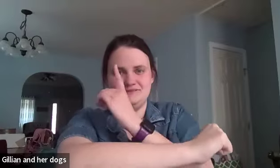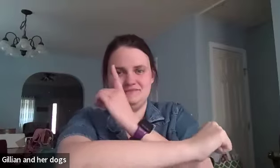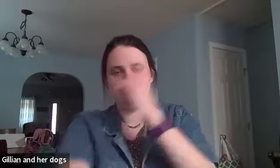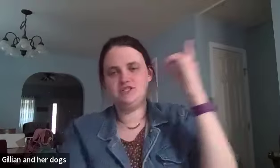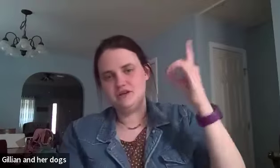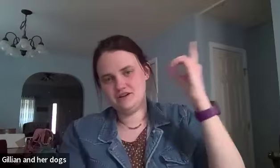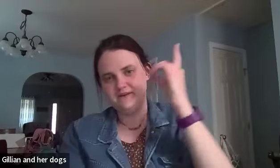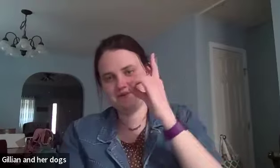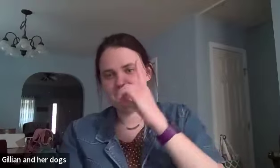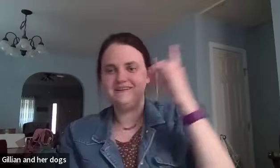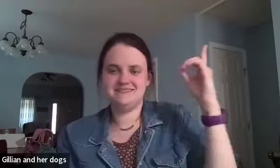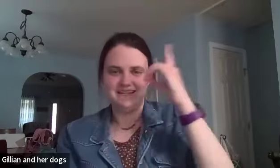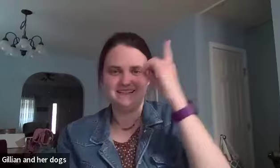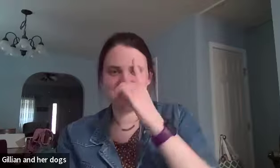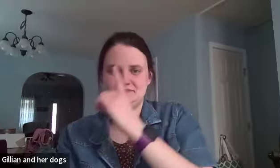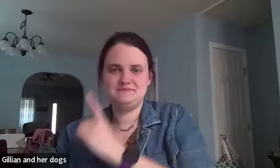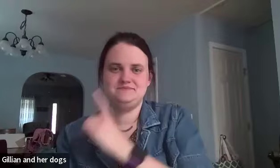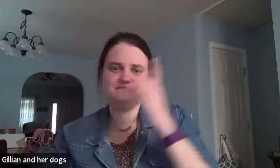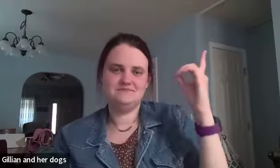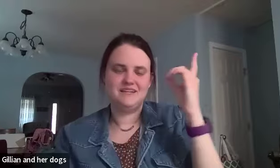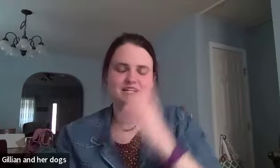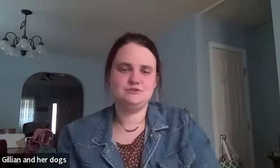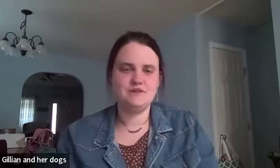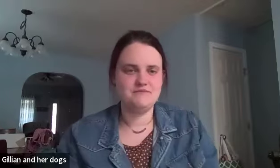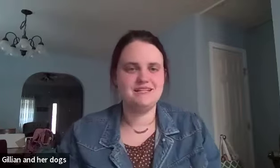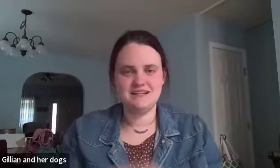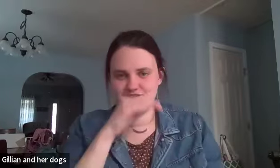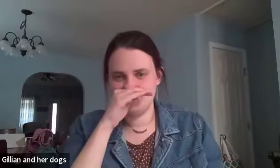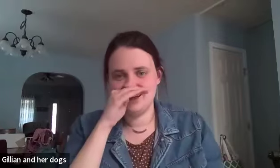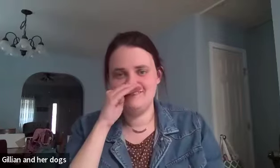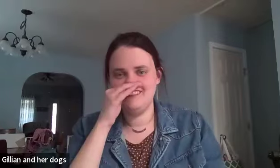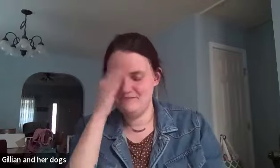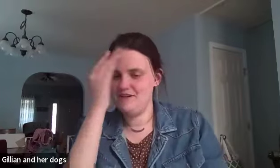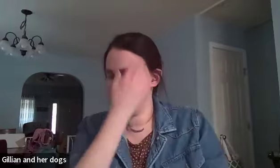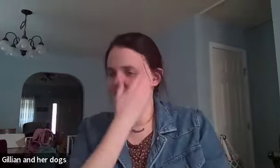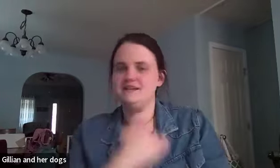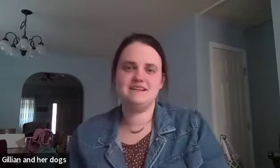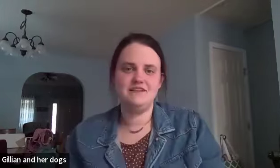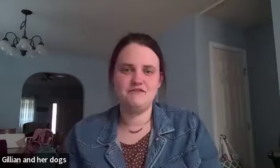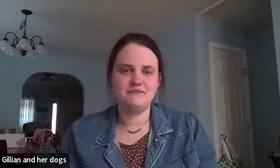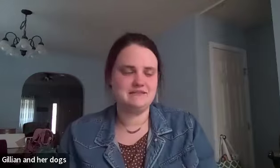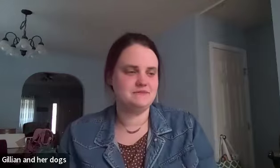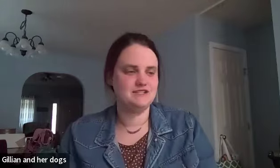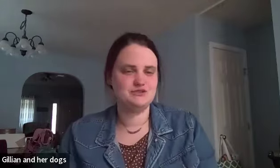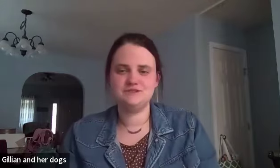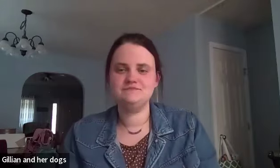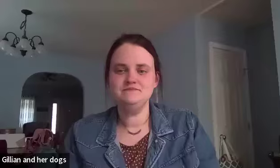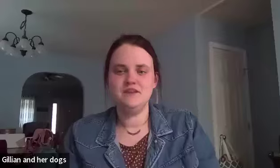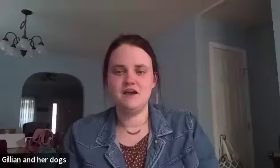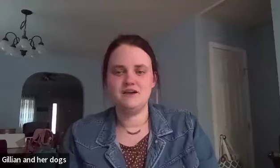Dinosaur. But you can also be without dinosaur. I do love me a dinosaur sign. I'm very biased. I love me some dinosaurs.